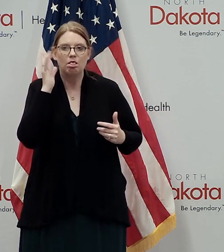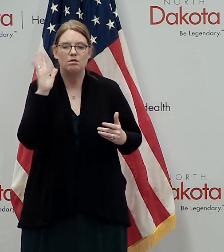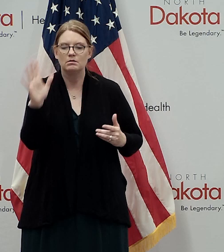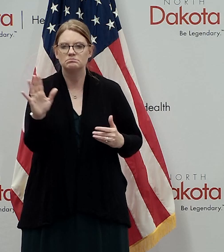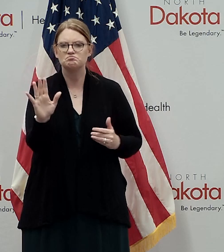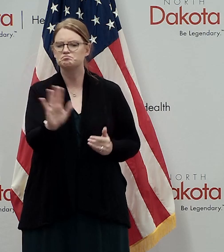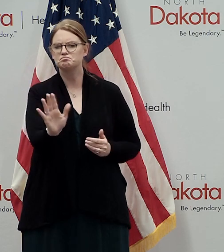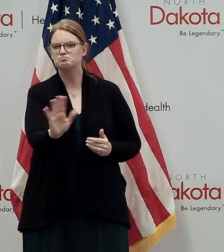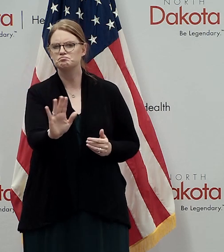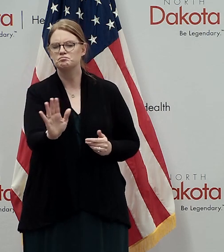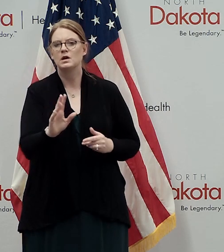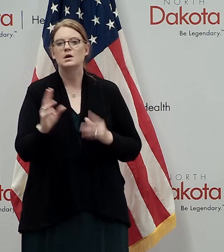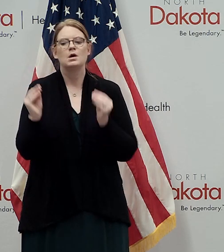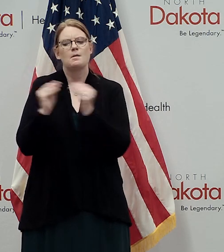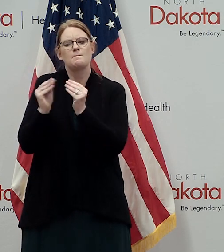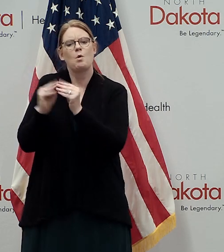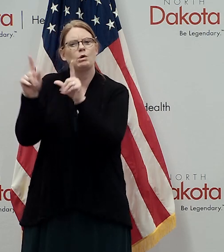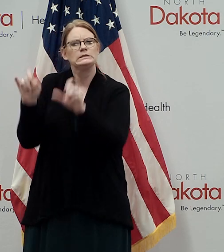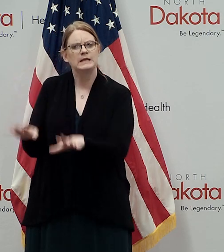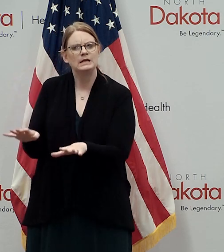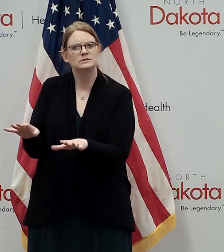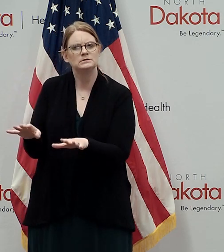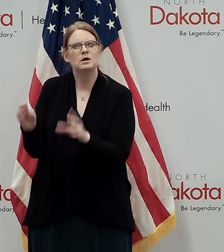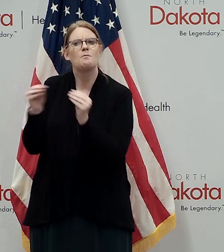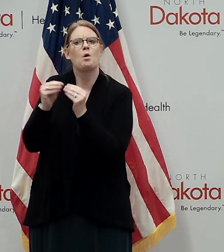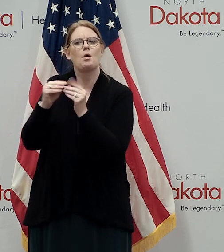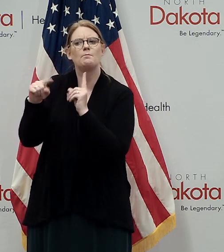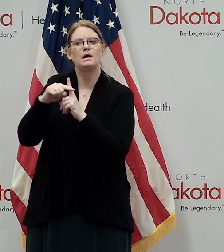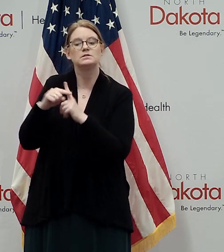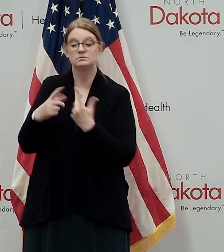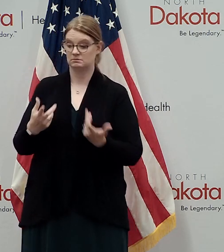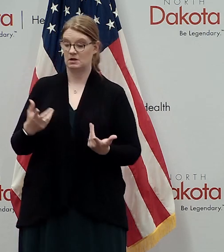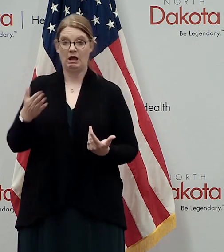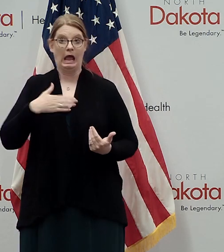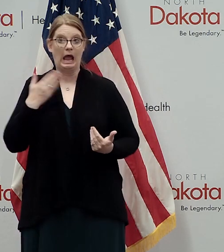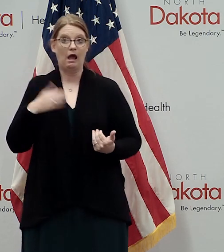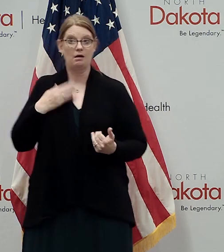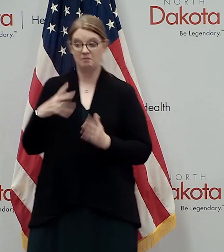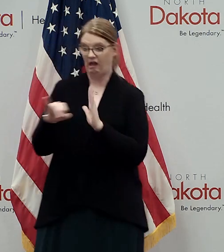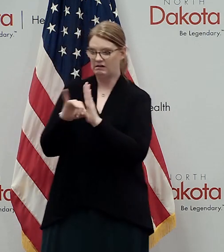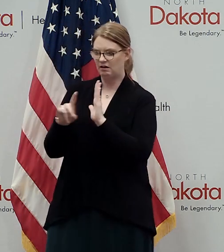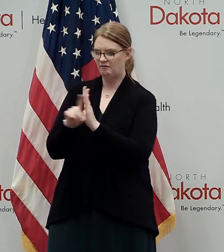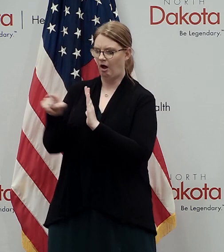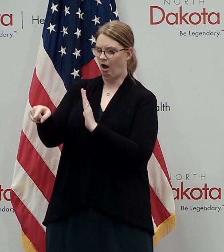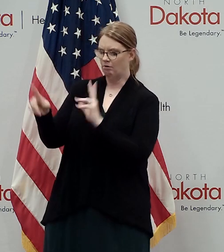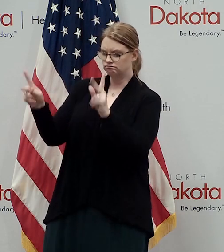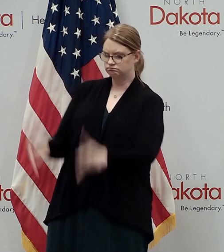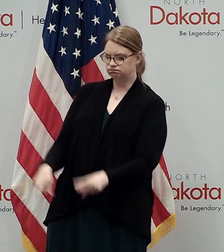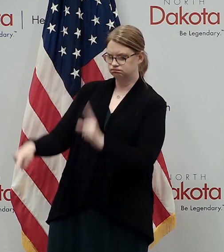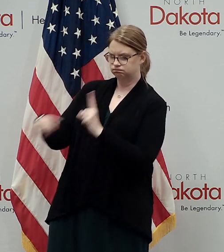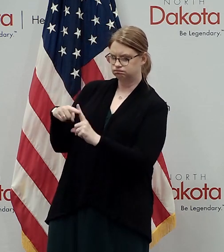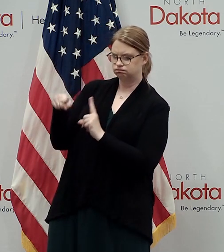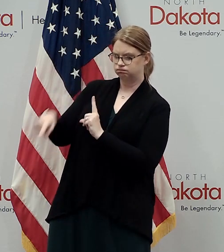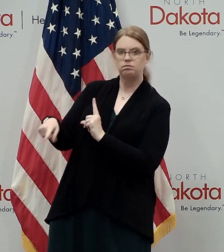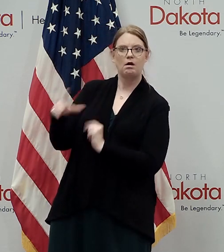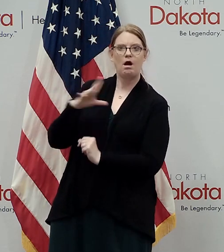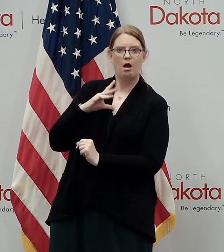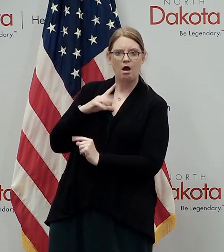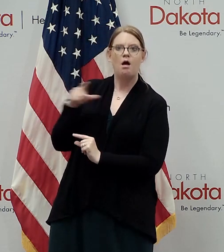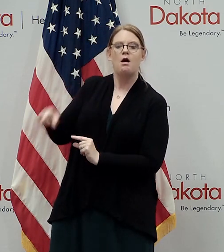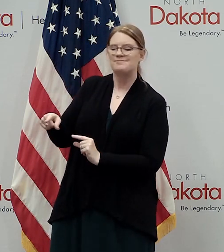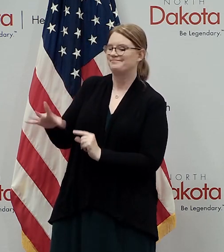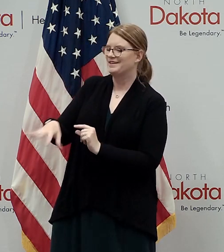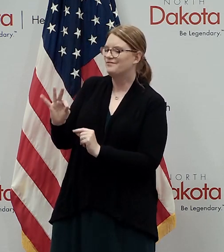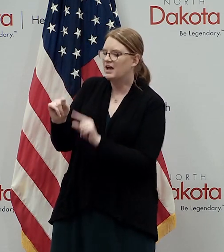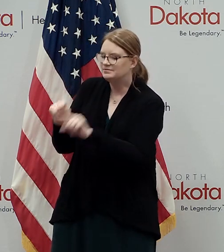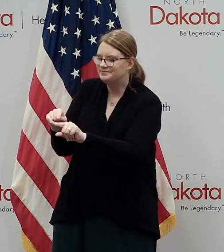we have more tests and we've got more cases. That's good news when we find cases, because that means we can, when we find them, then we